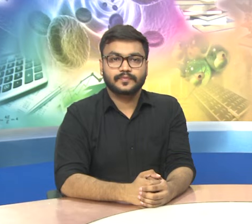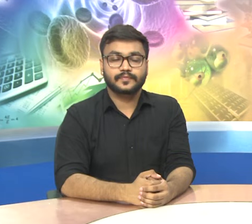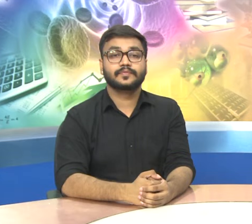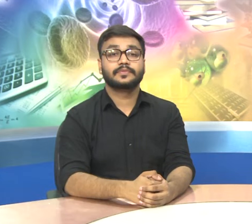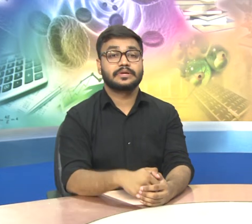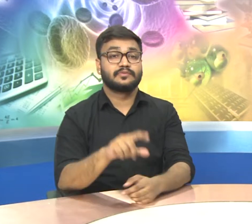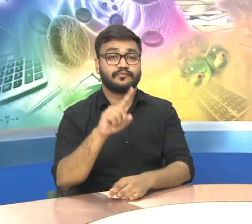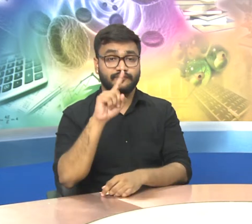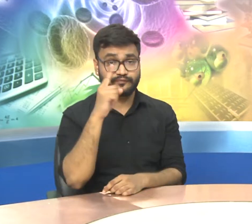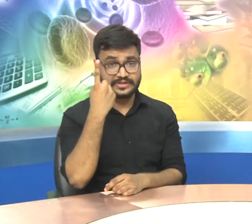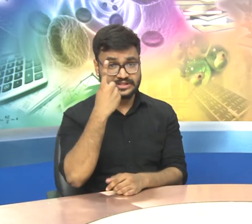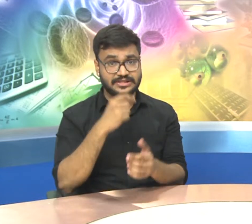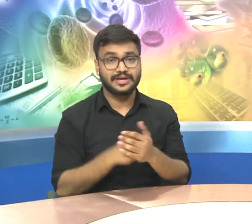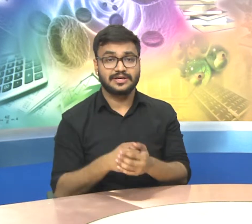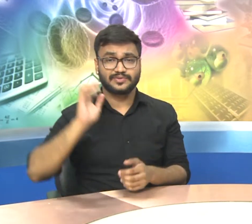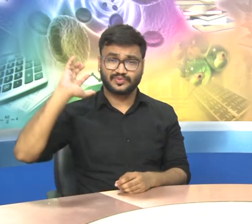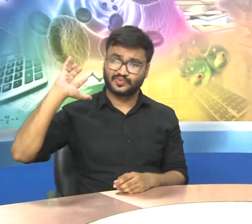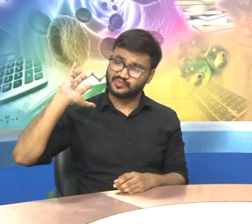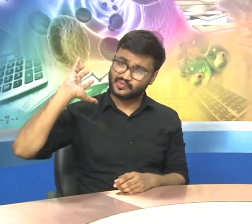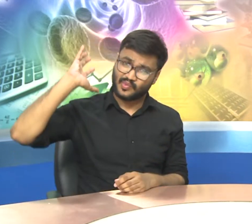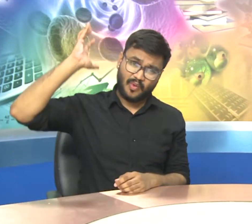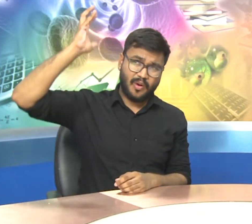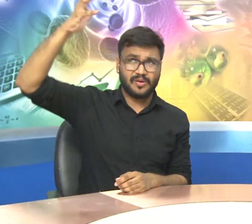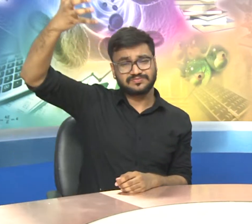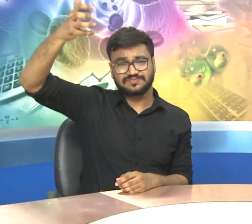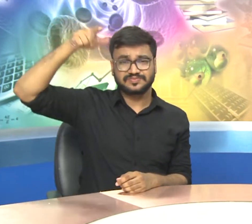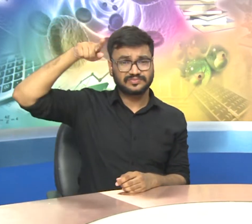First component is abiotic.